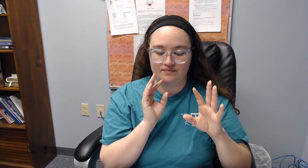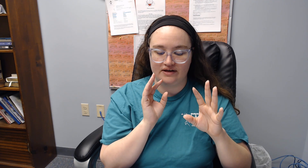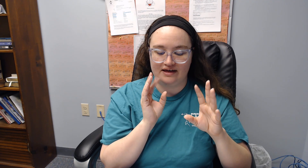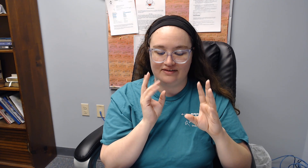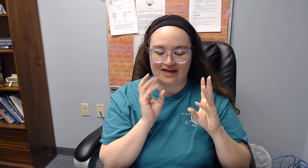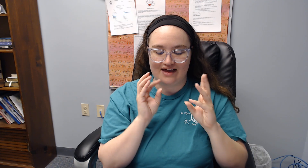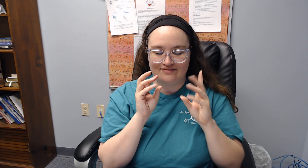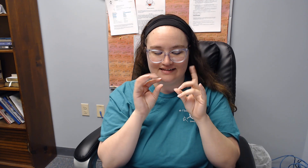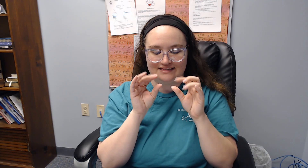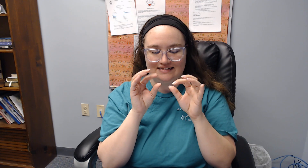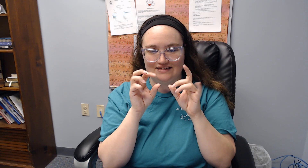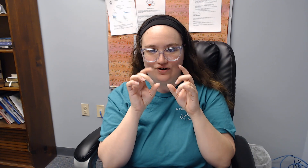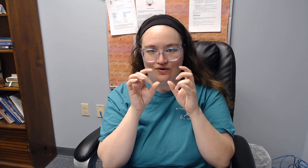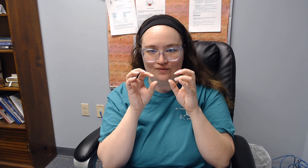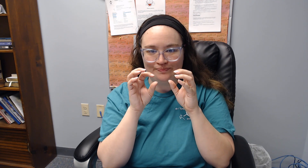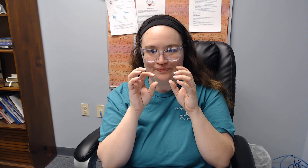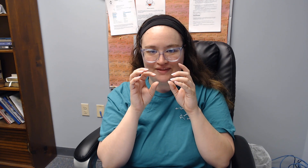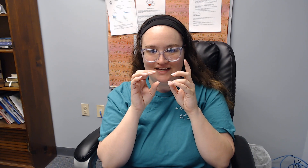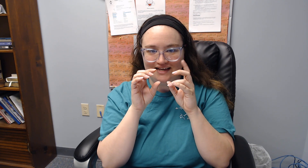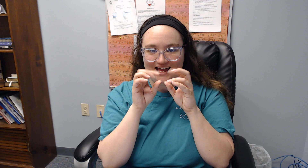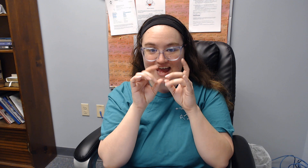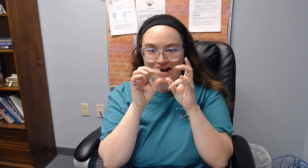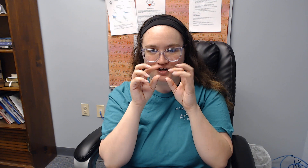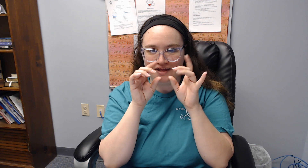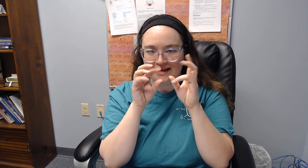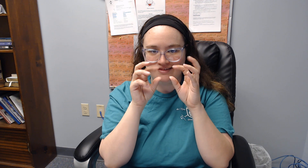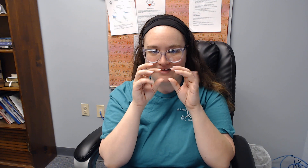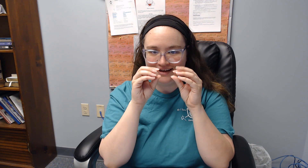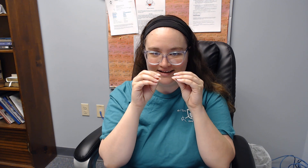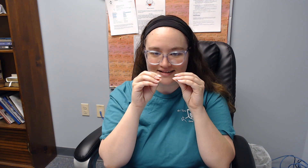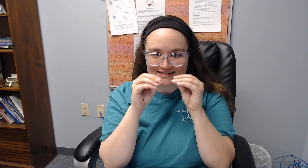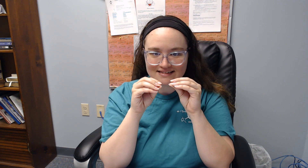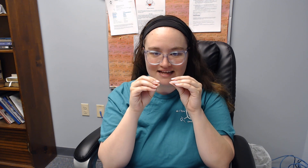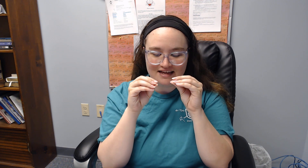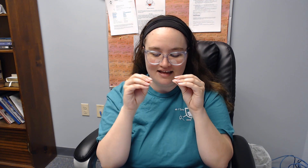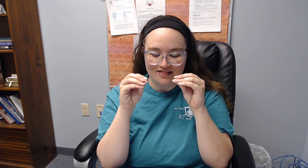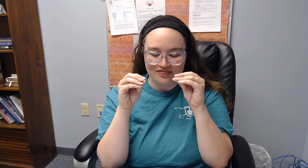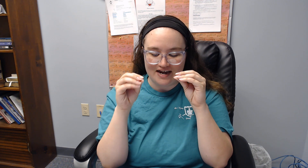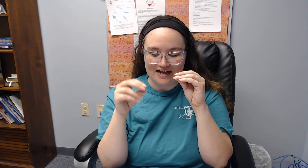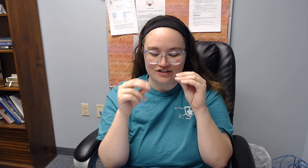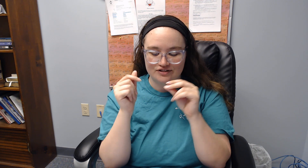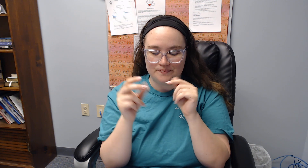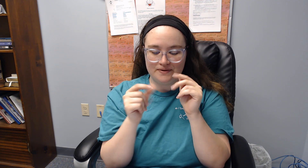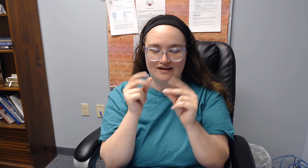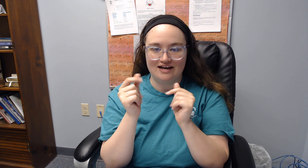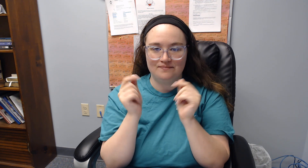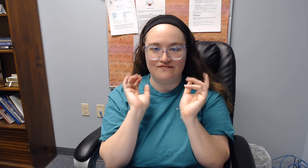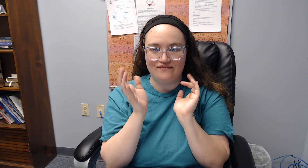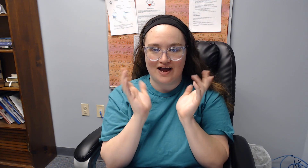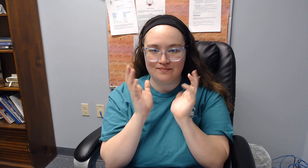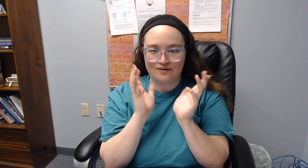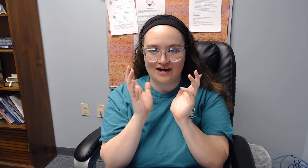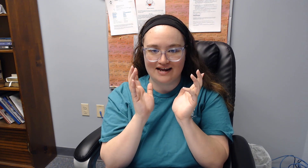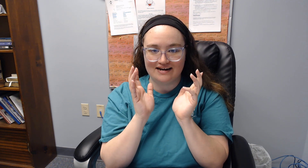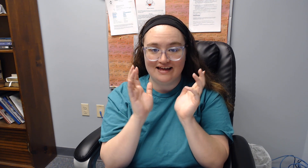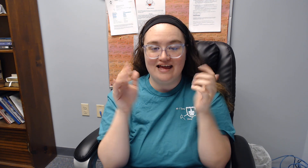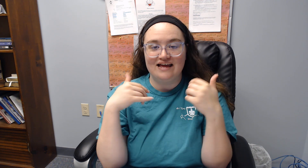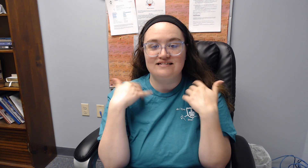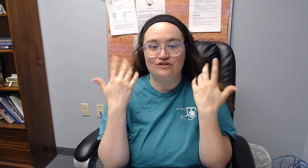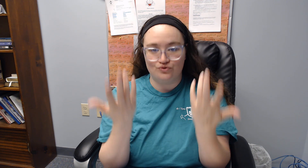And they have like these little hair-like things that actually pick up and vibrate to